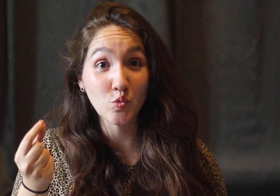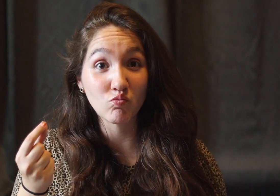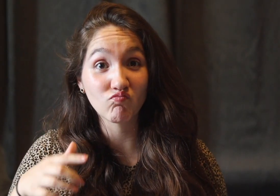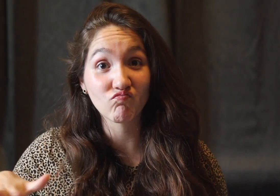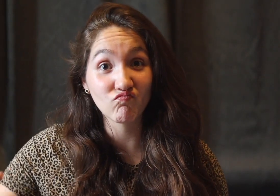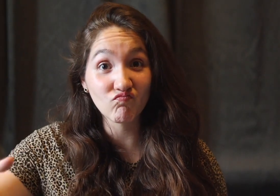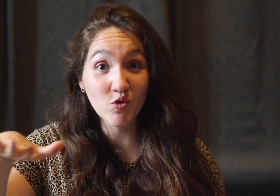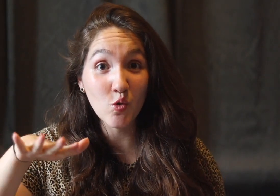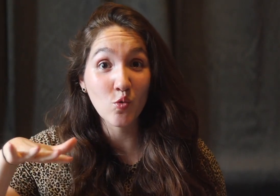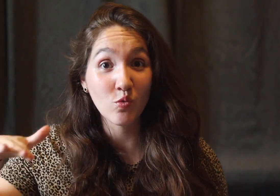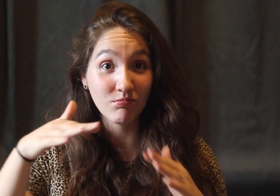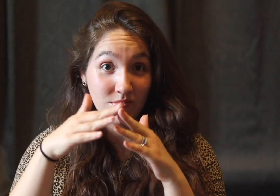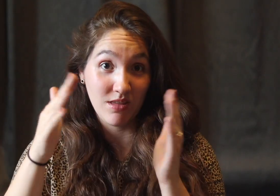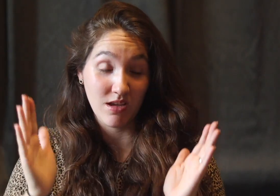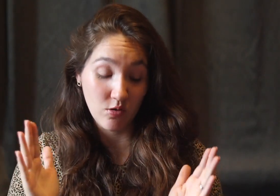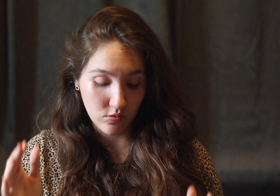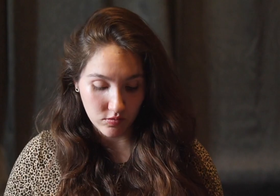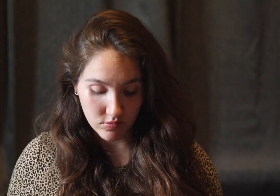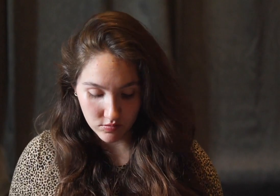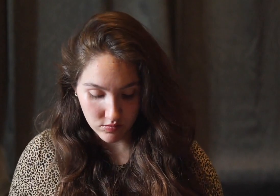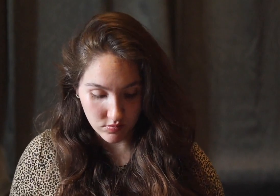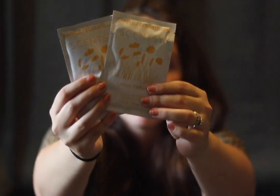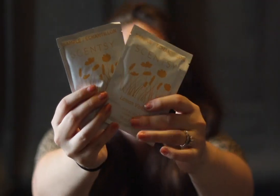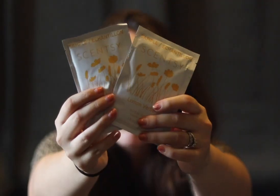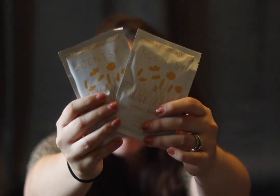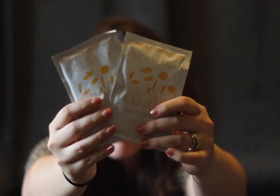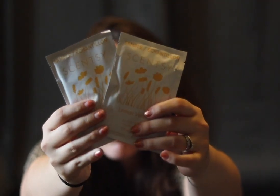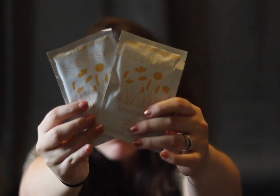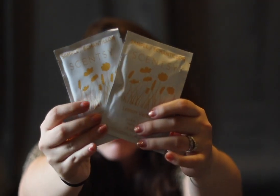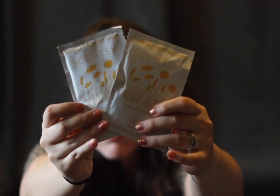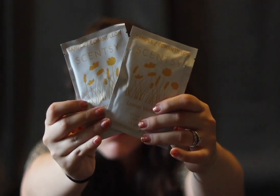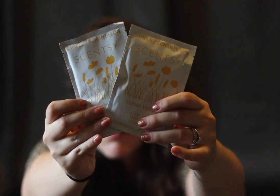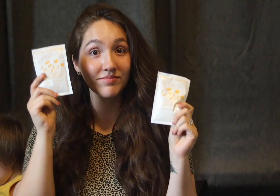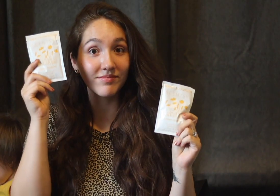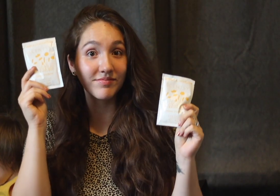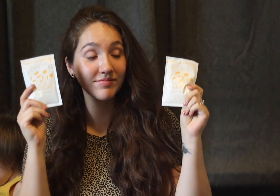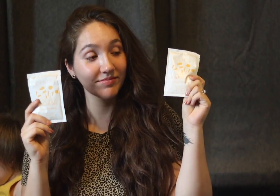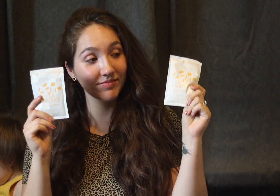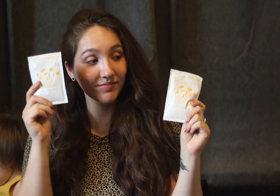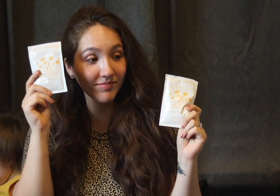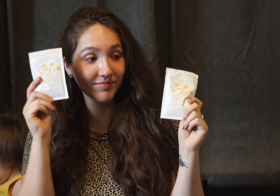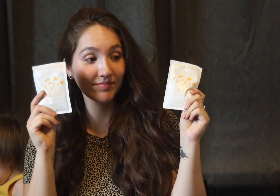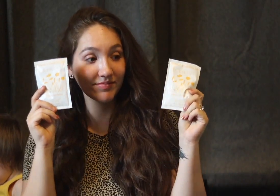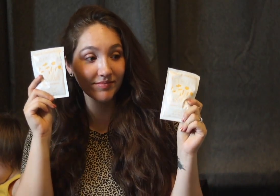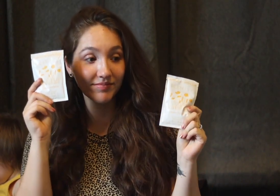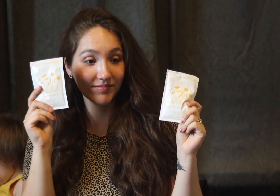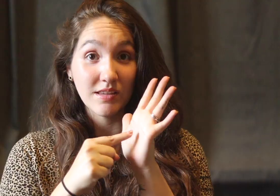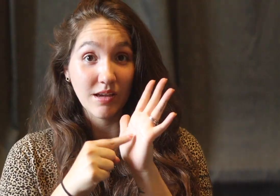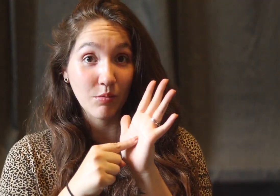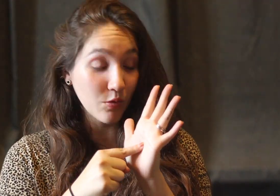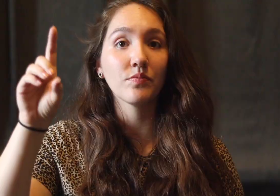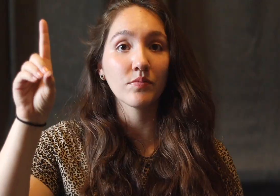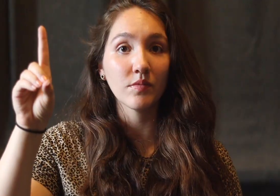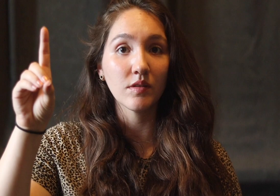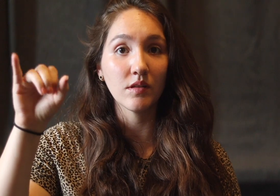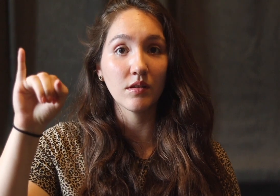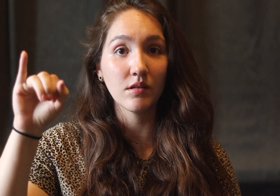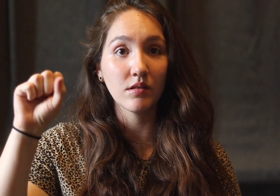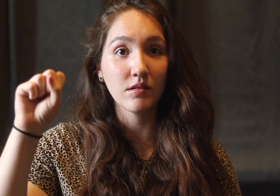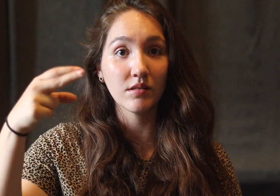maybe things you need to do around the house. The Whiff Box this month came with two dish soap samples, and